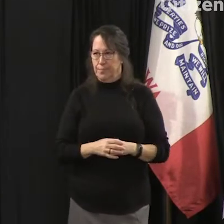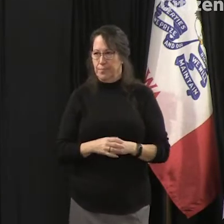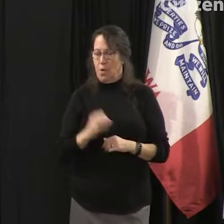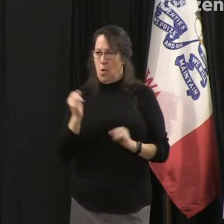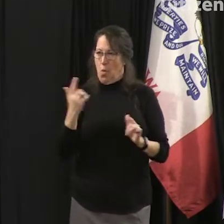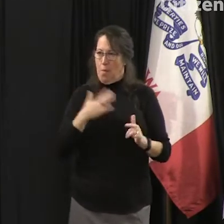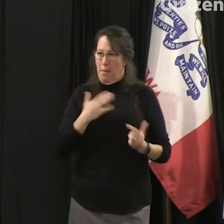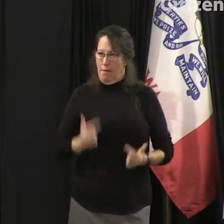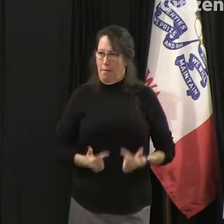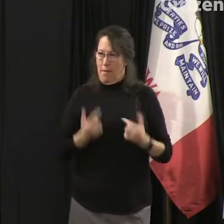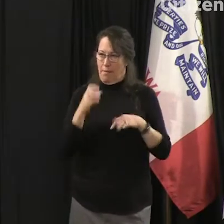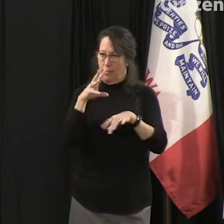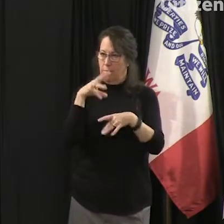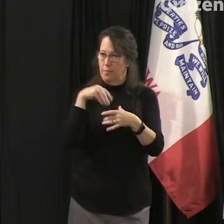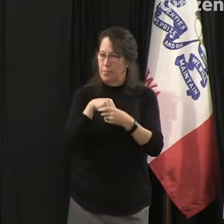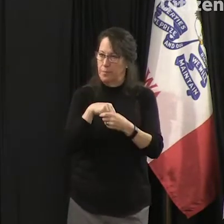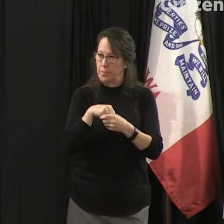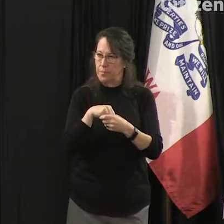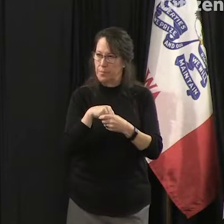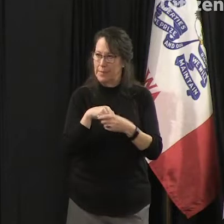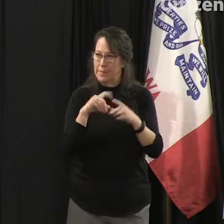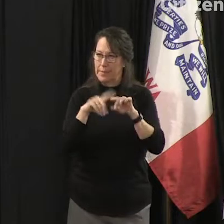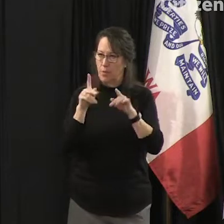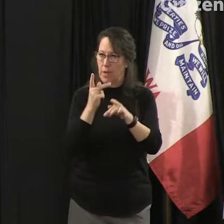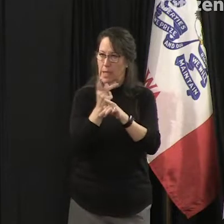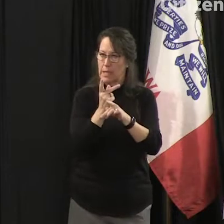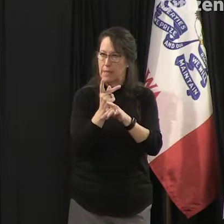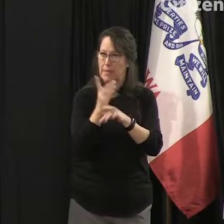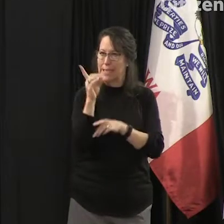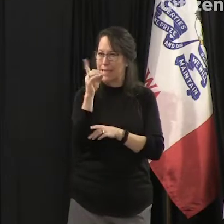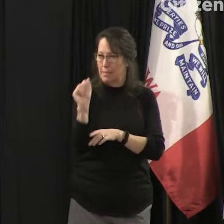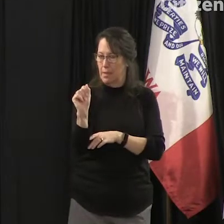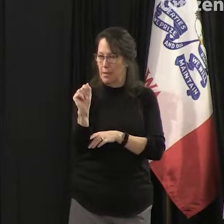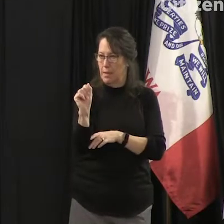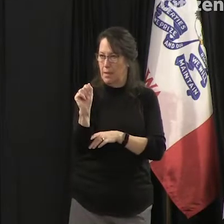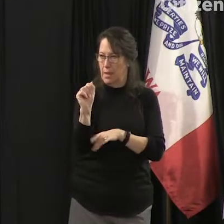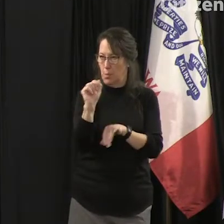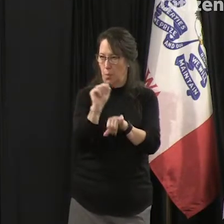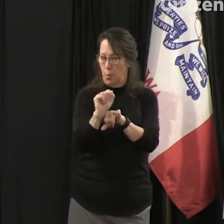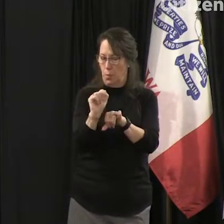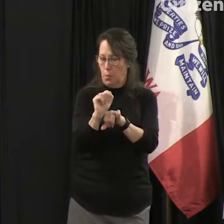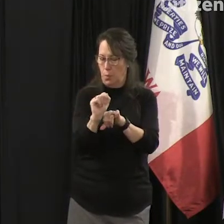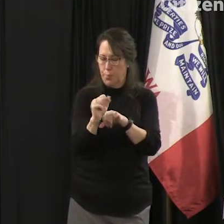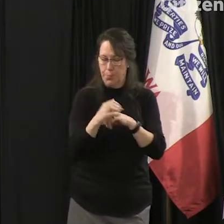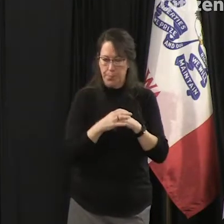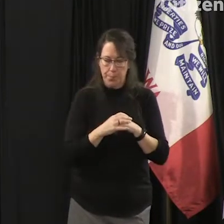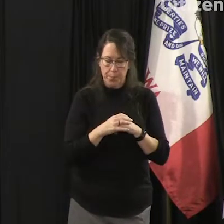All my life I've been involved in some form of disability work.